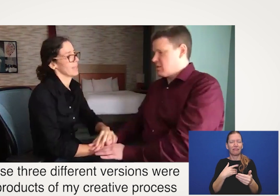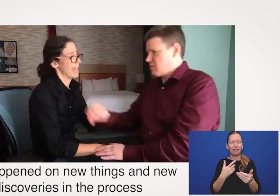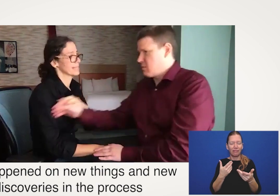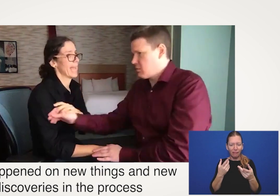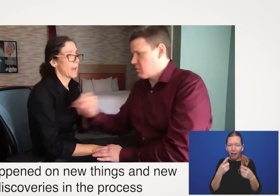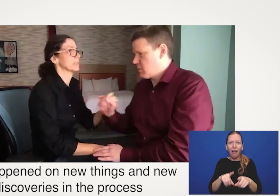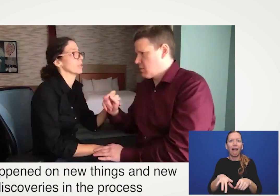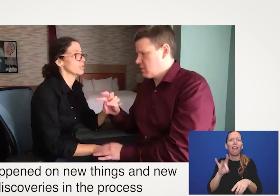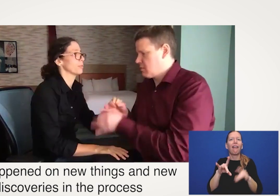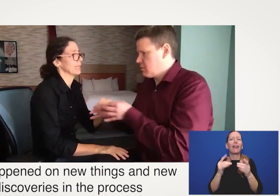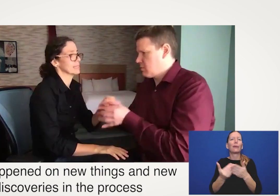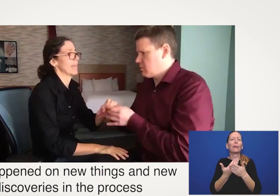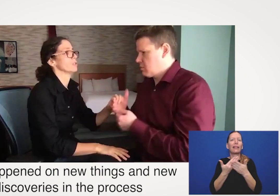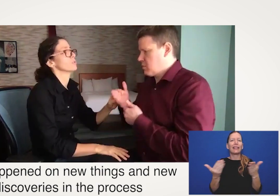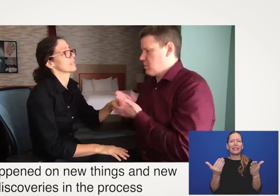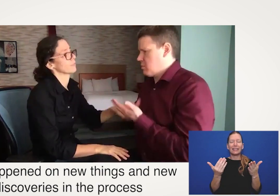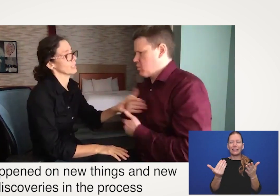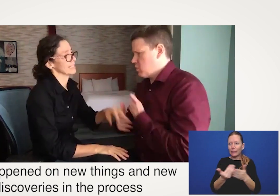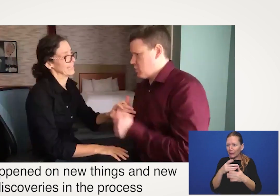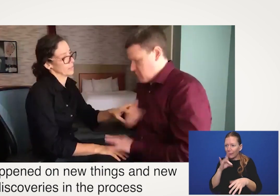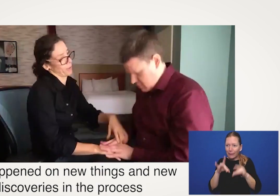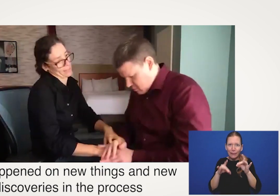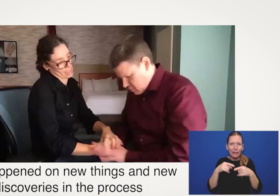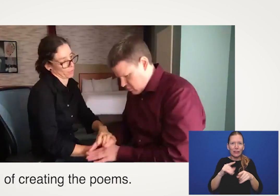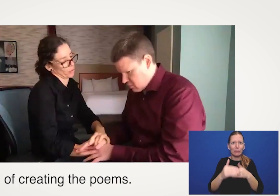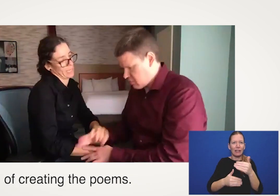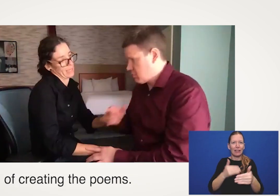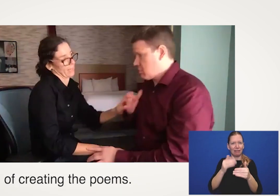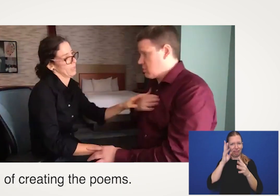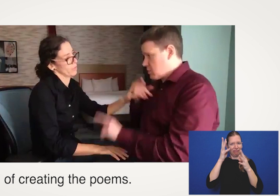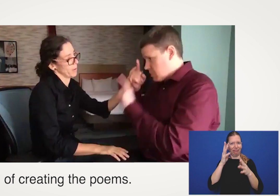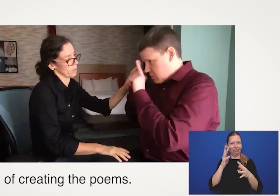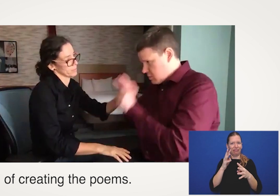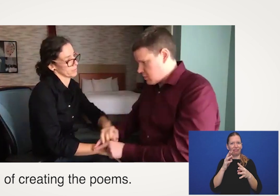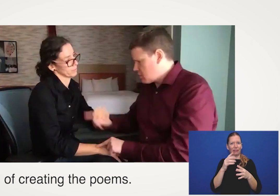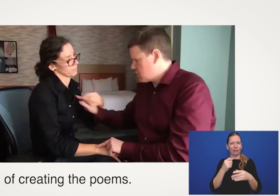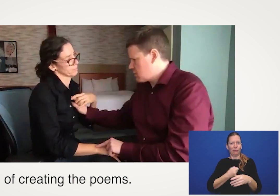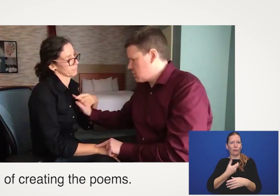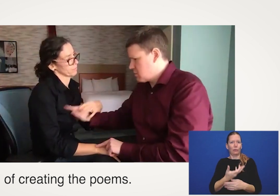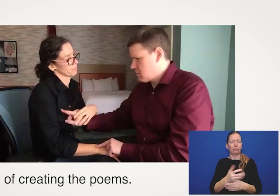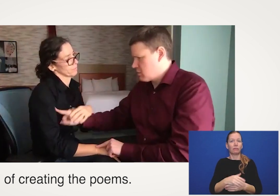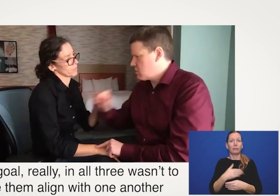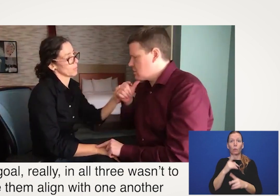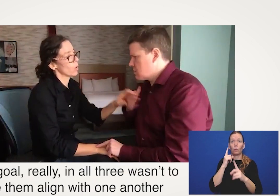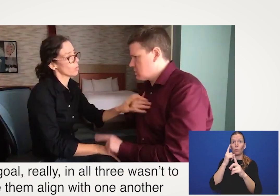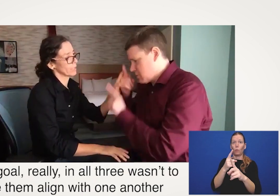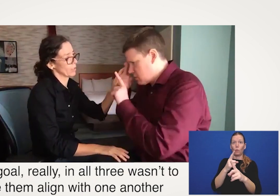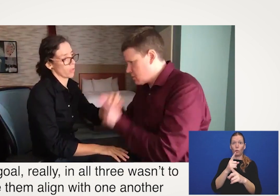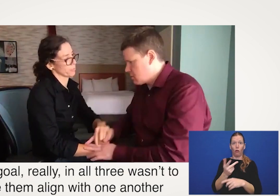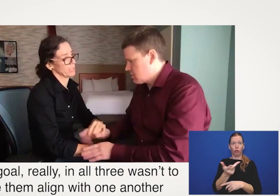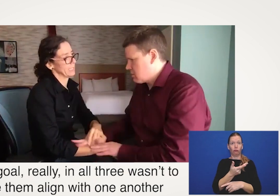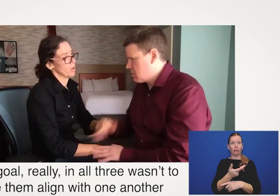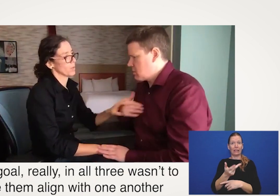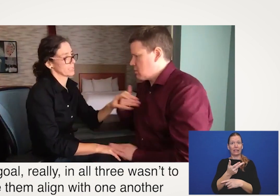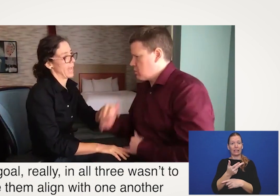process as I happened on new things and new discoveries in the process of creating the poems. So my goal really in